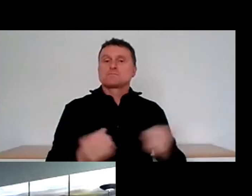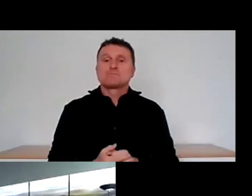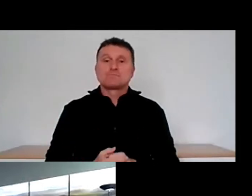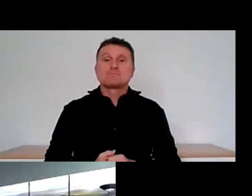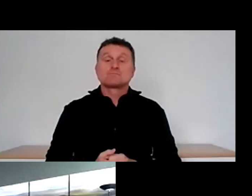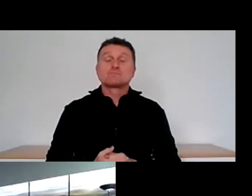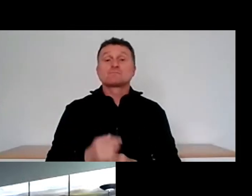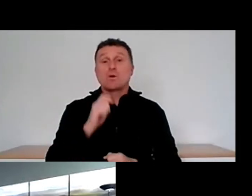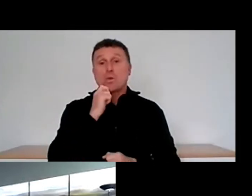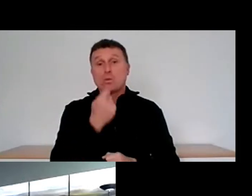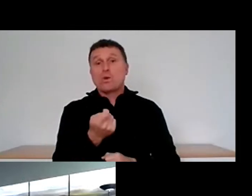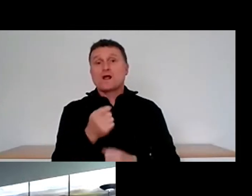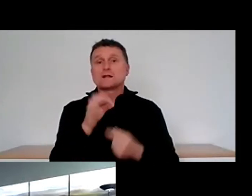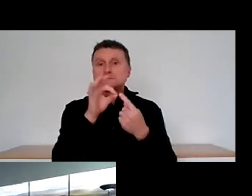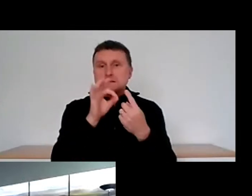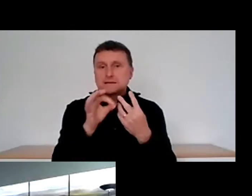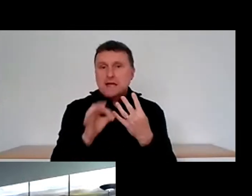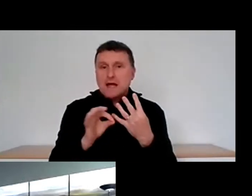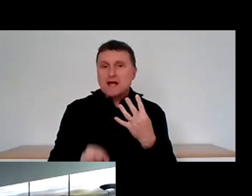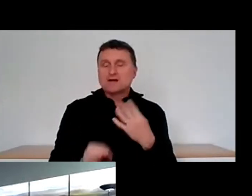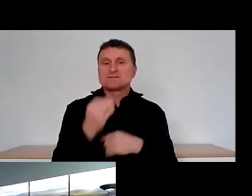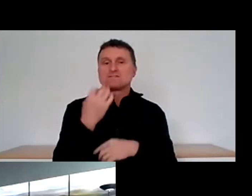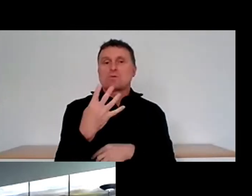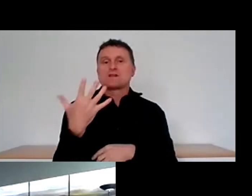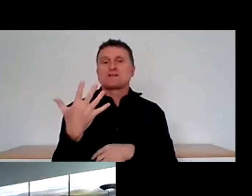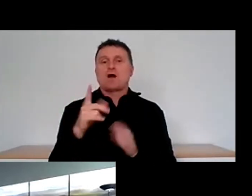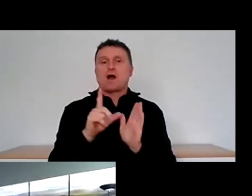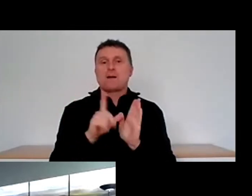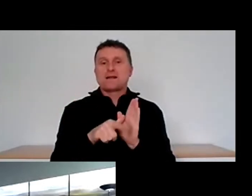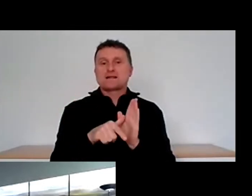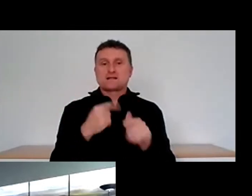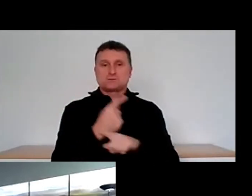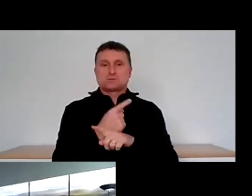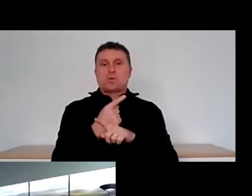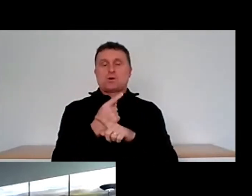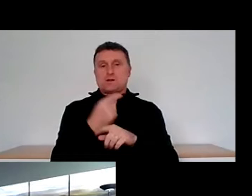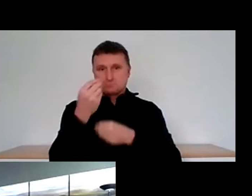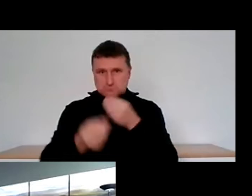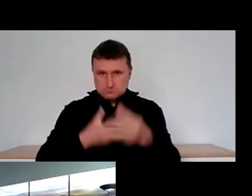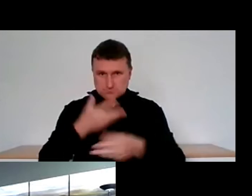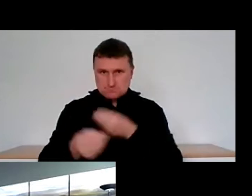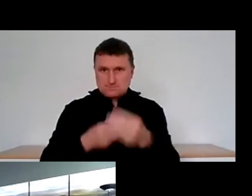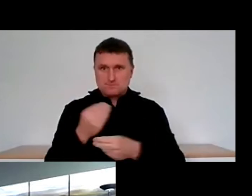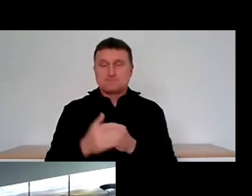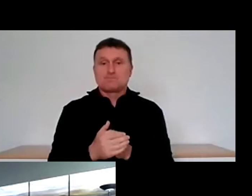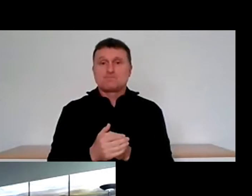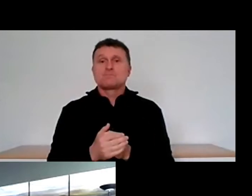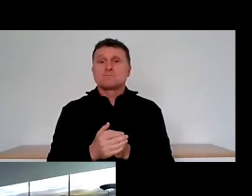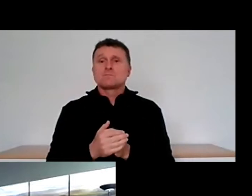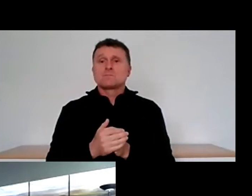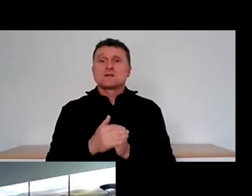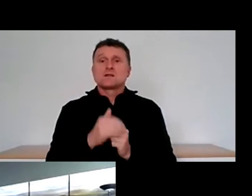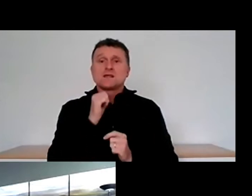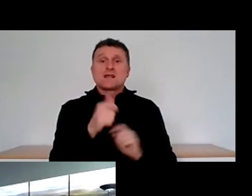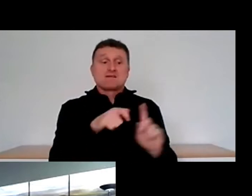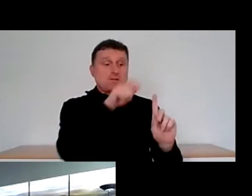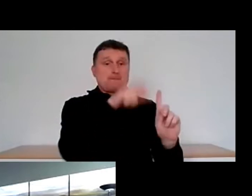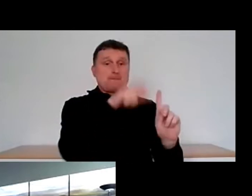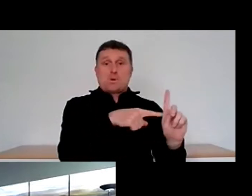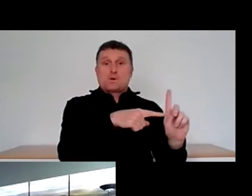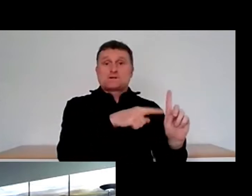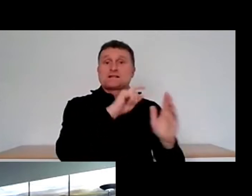45 minutes in detail. But the key point is that if the burden is on the disabled person out there having the